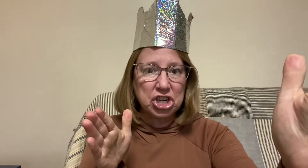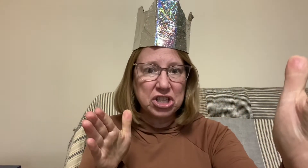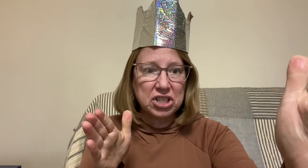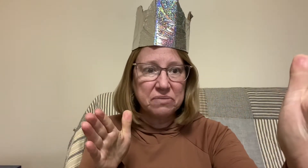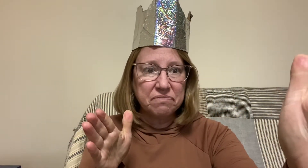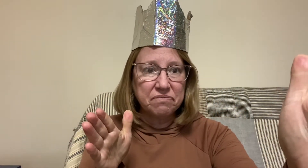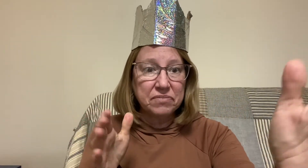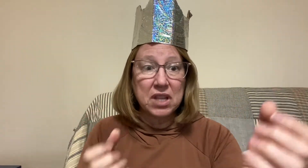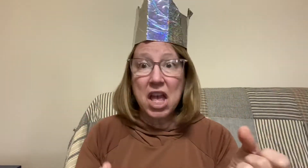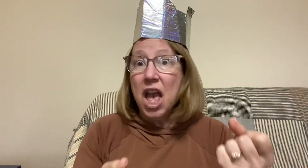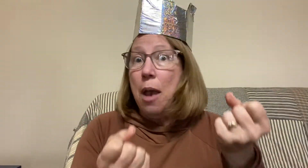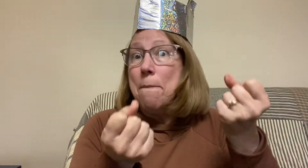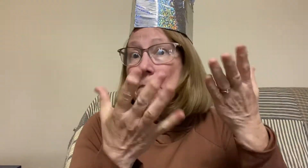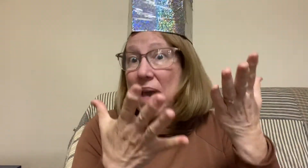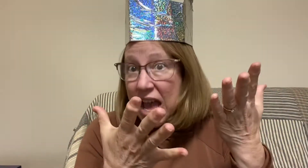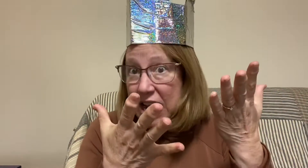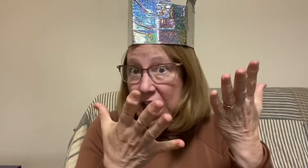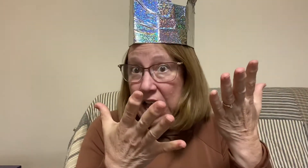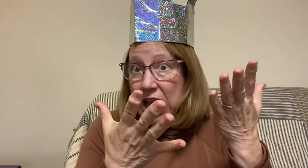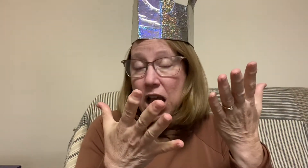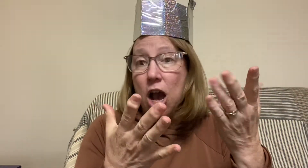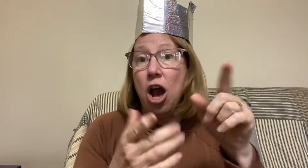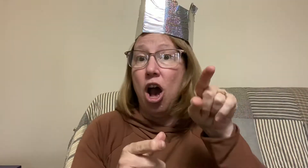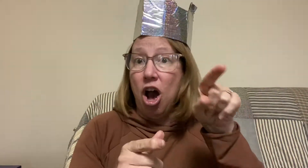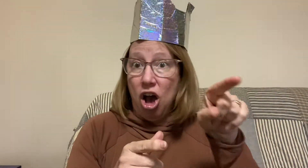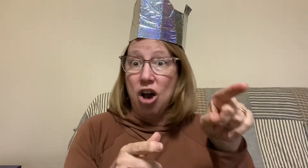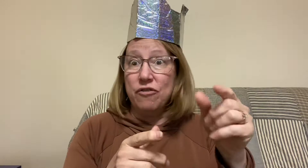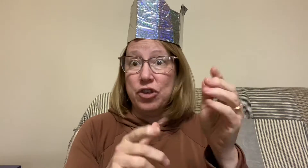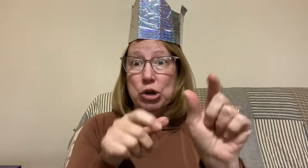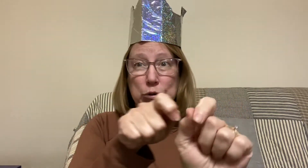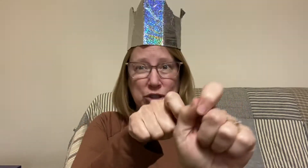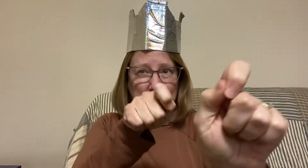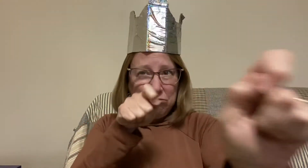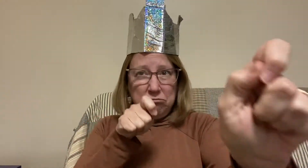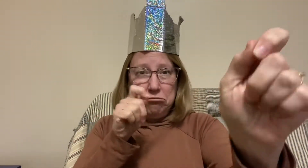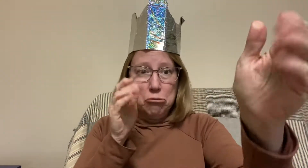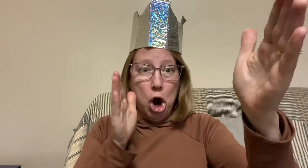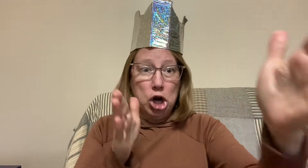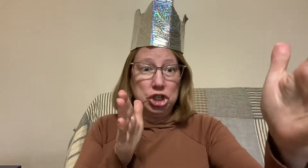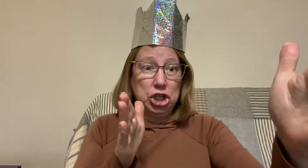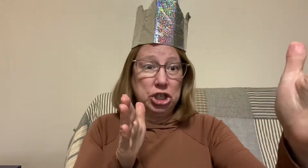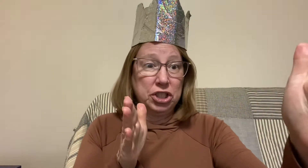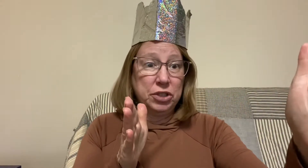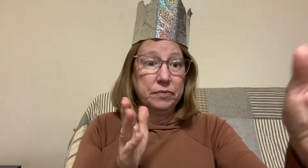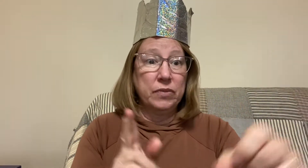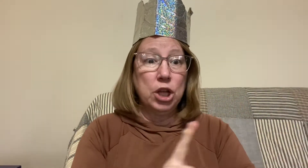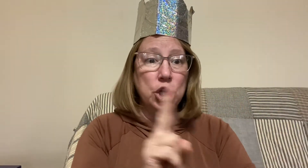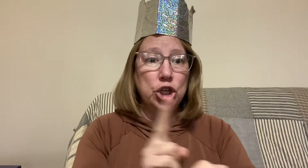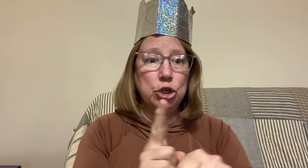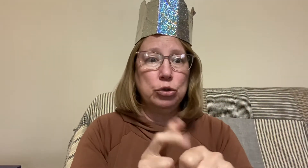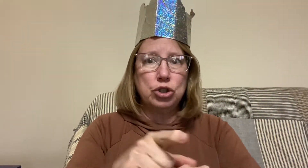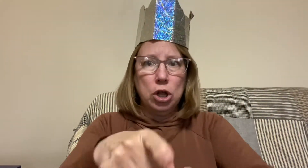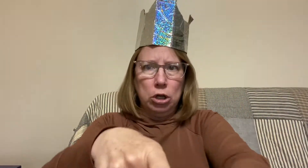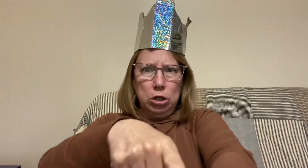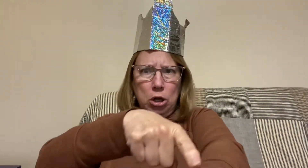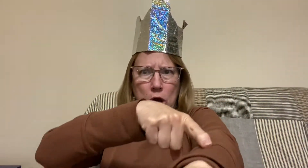archers. Many of those archers used